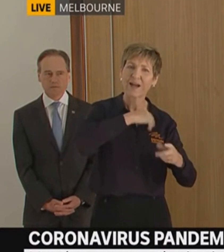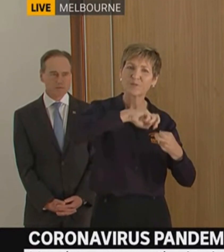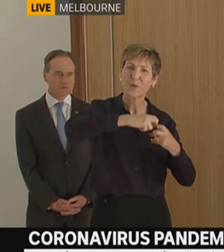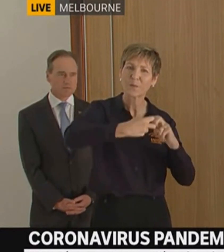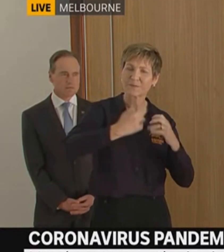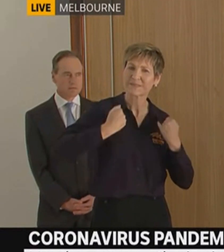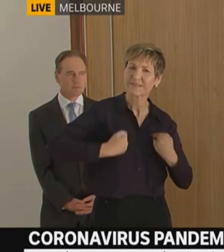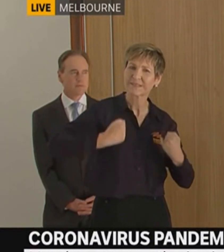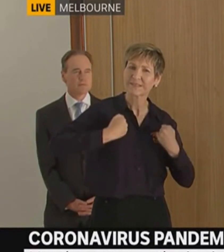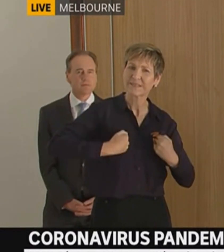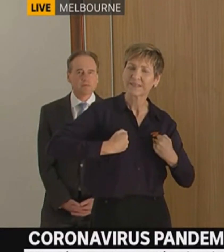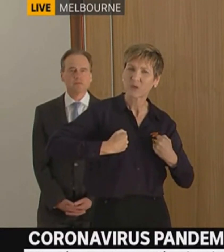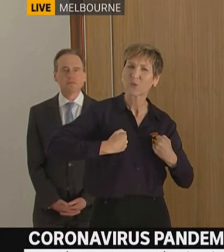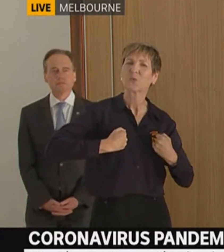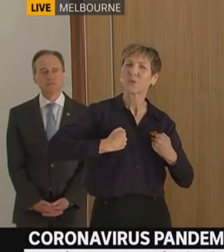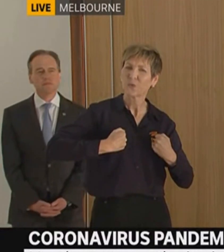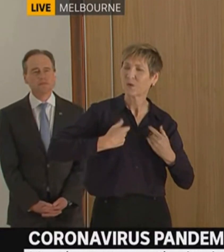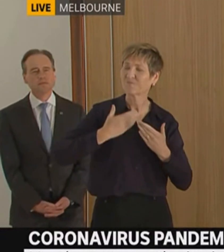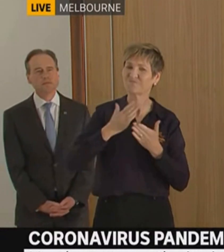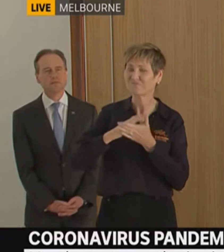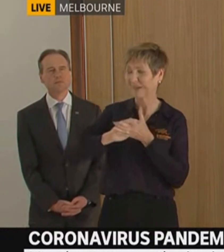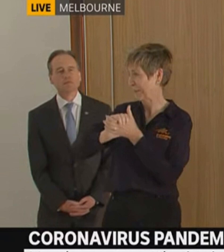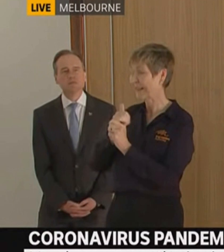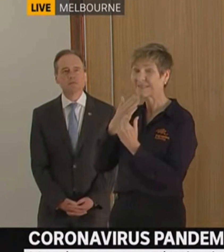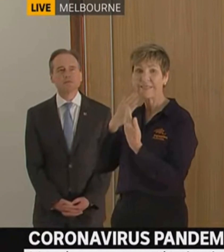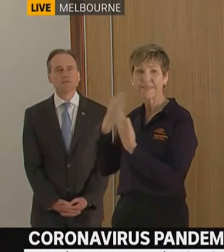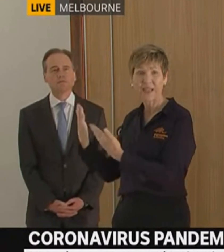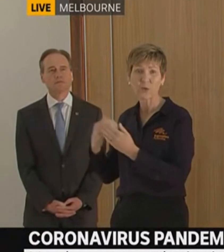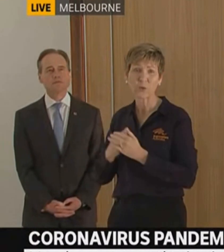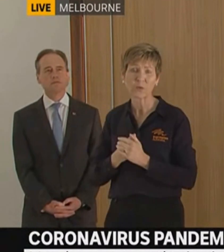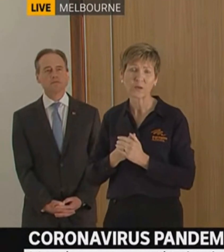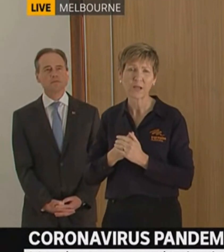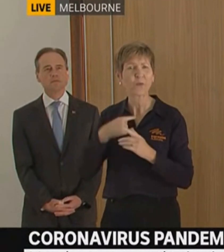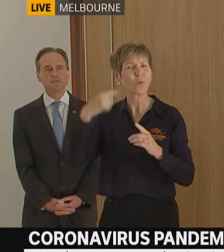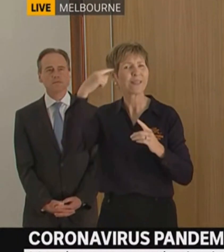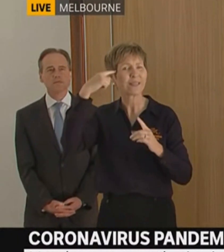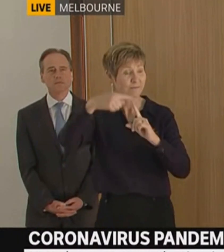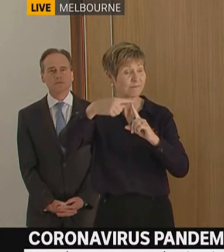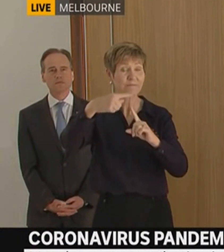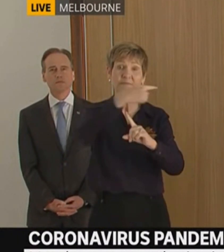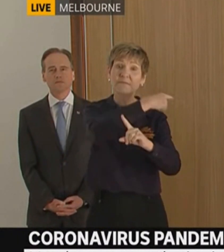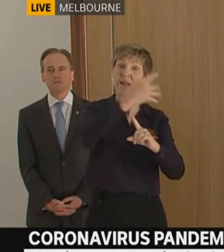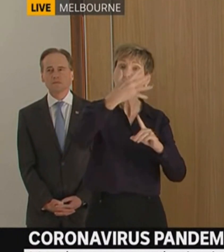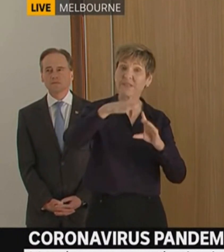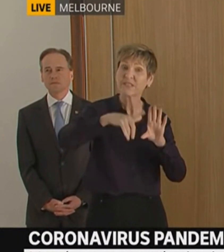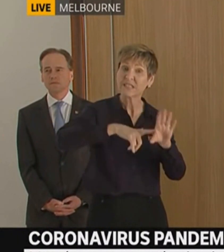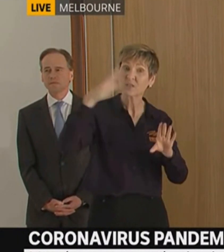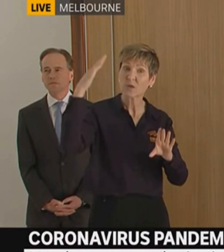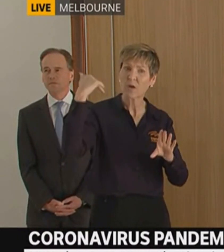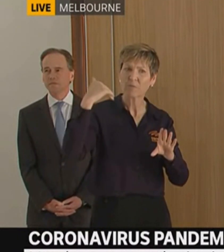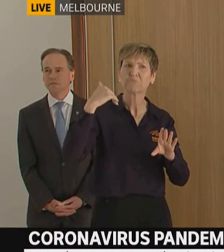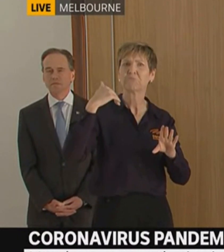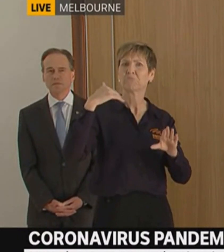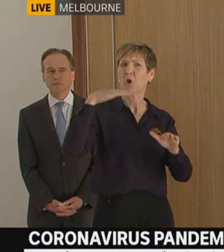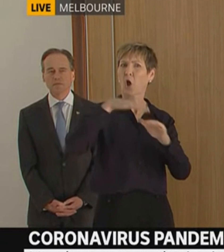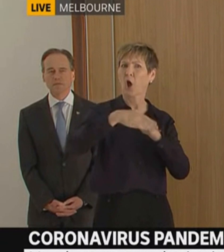ever becoming so closer compared to what we were 50 years ago, when more than half the